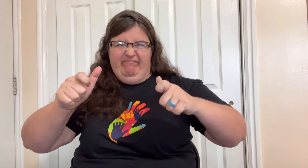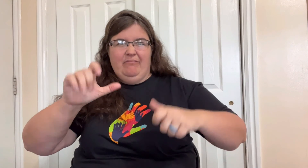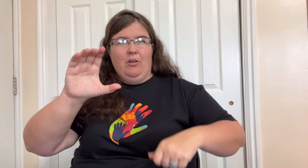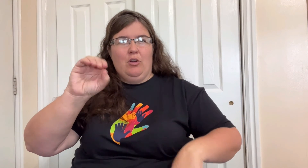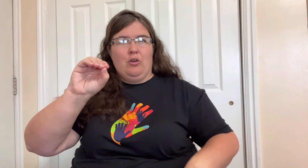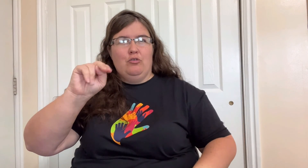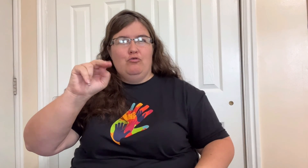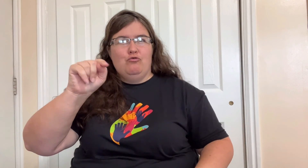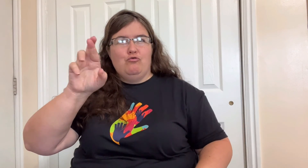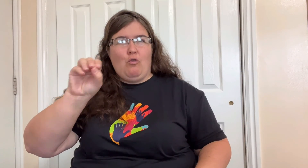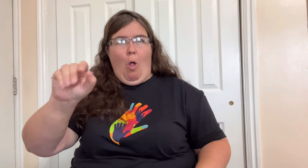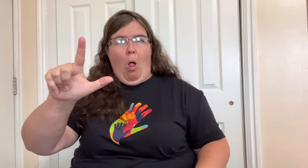to control speech.